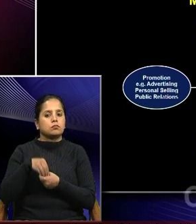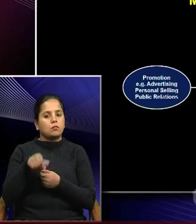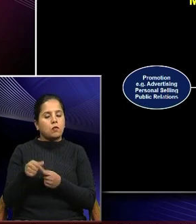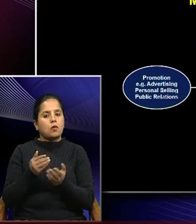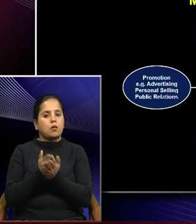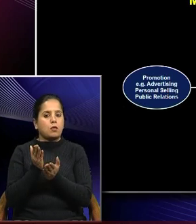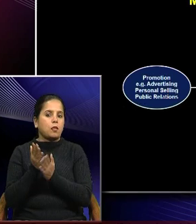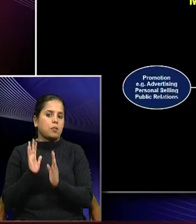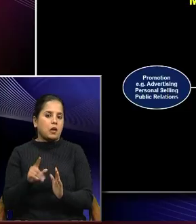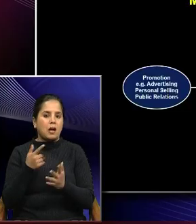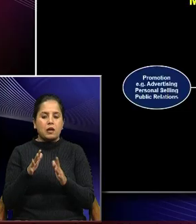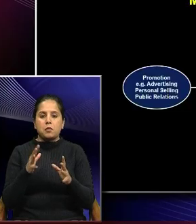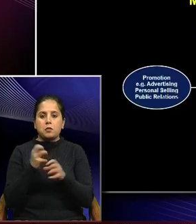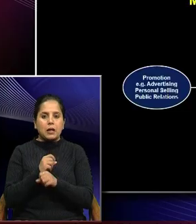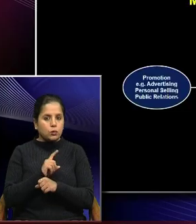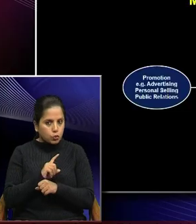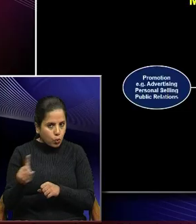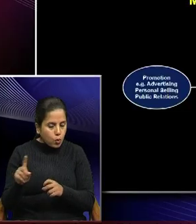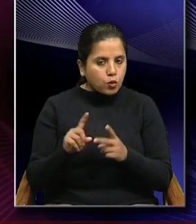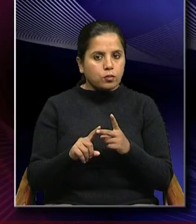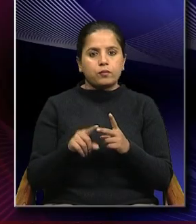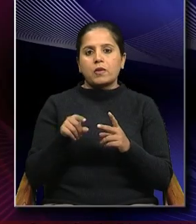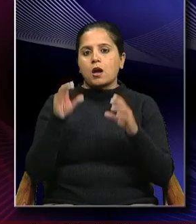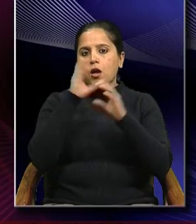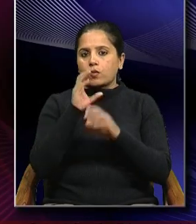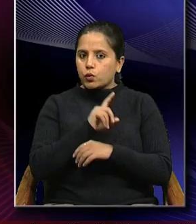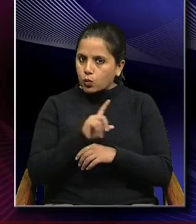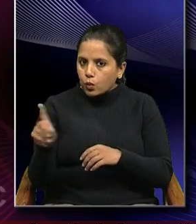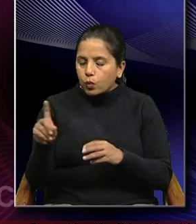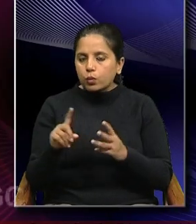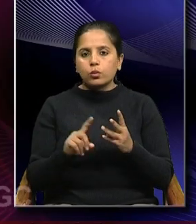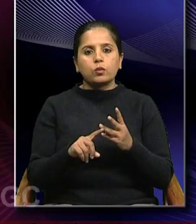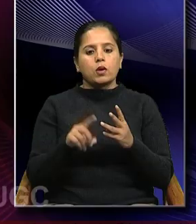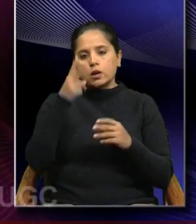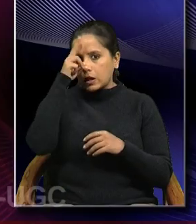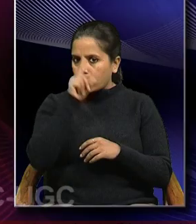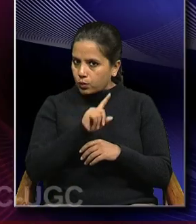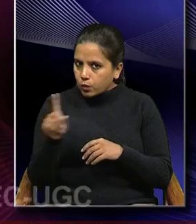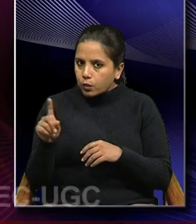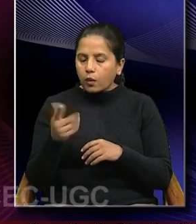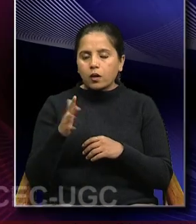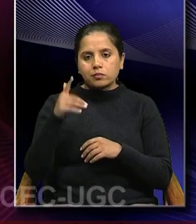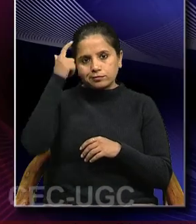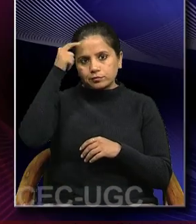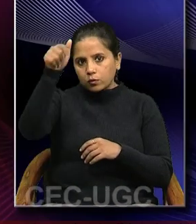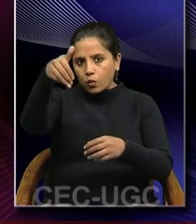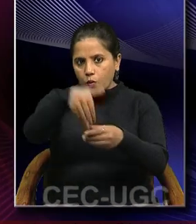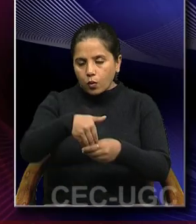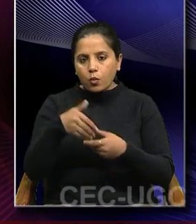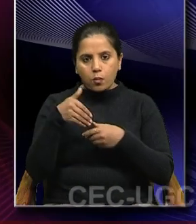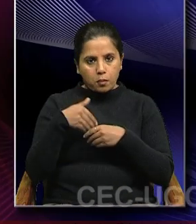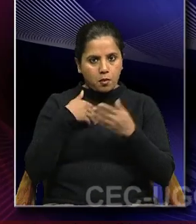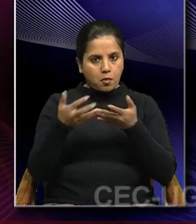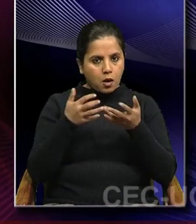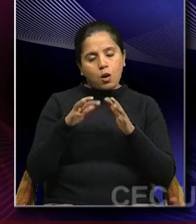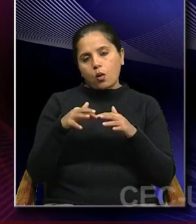There should not be any gap, there should not be any confusion, there should not be any doubt either in the minds of the marketers